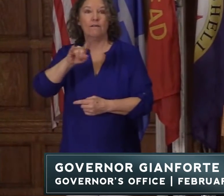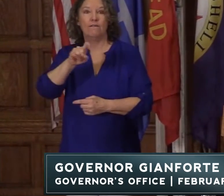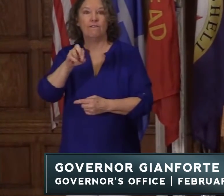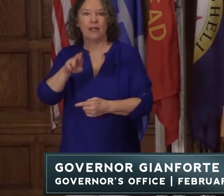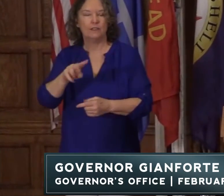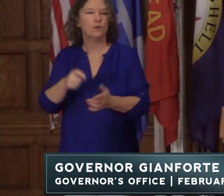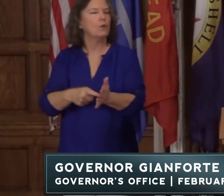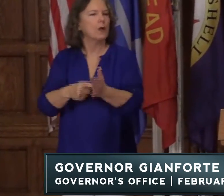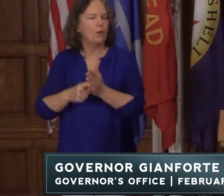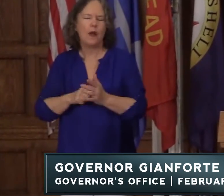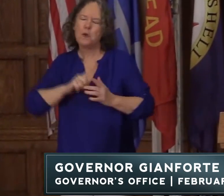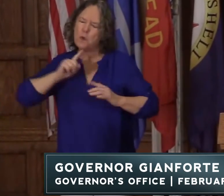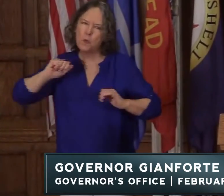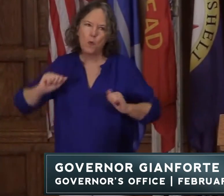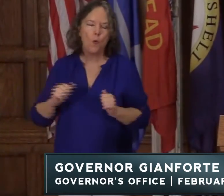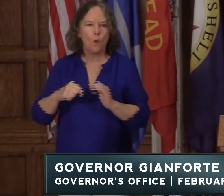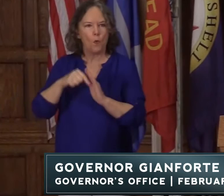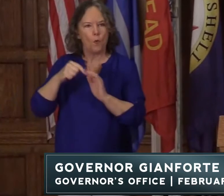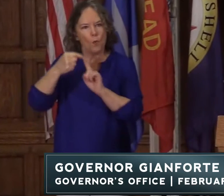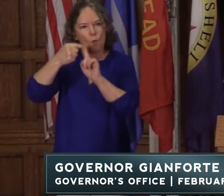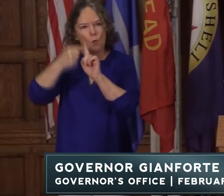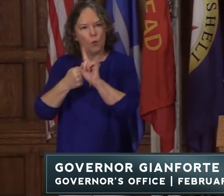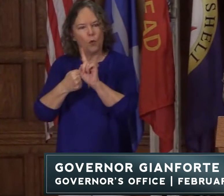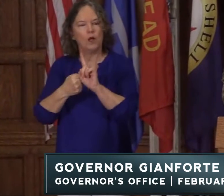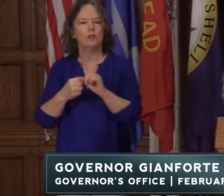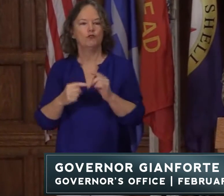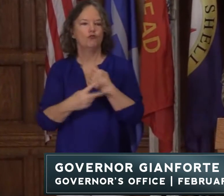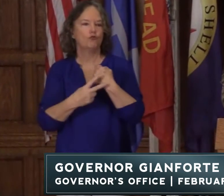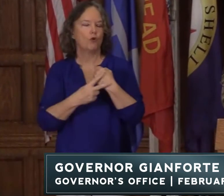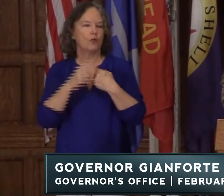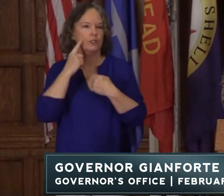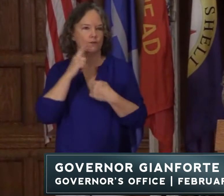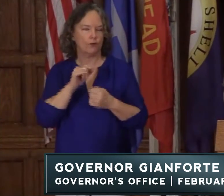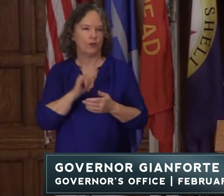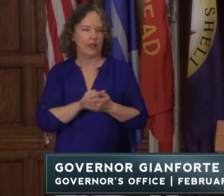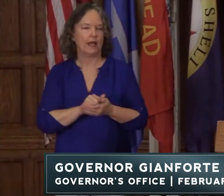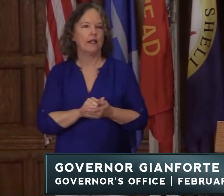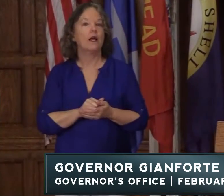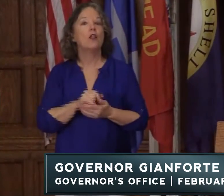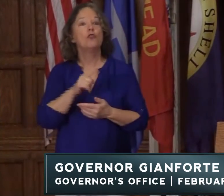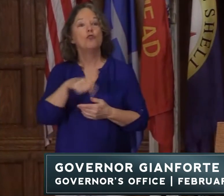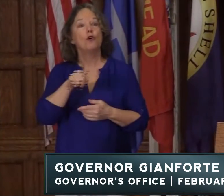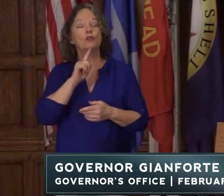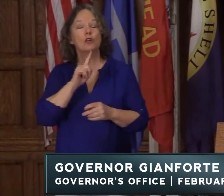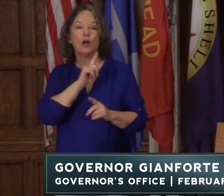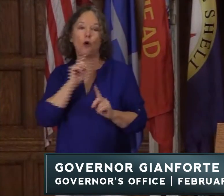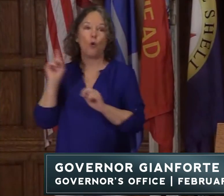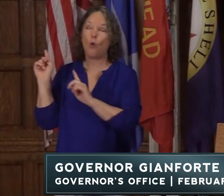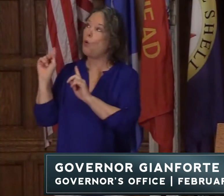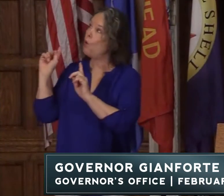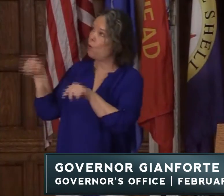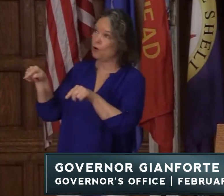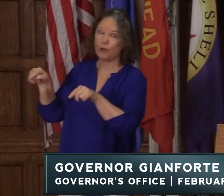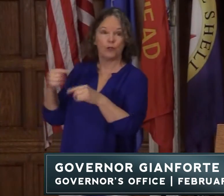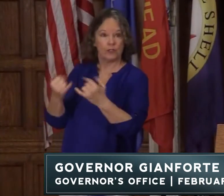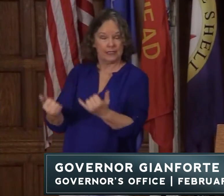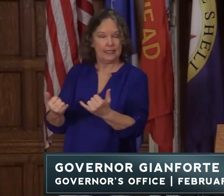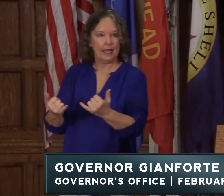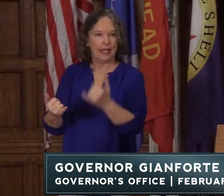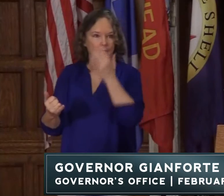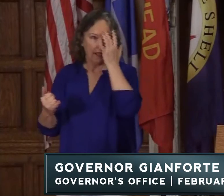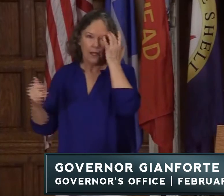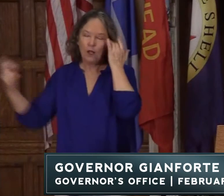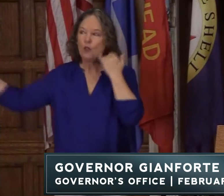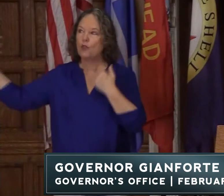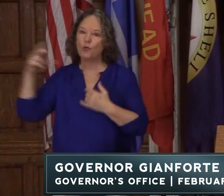You recall the ultra cold storage requirement for the Pfizer. And so those are being ordered today. The